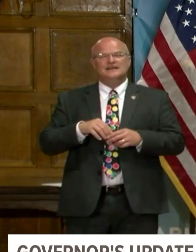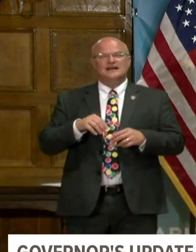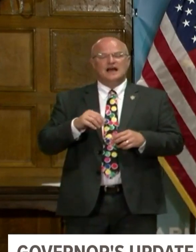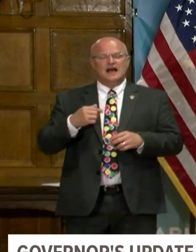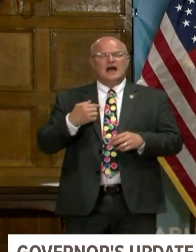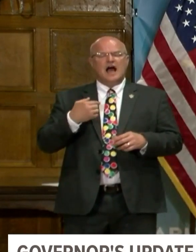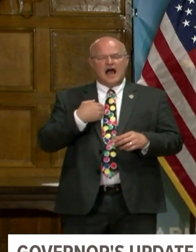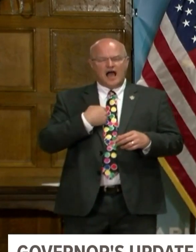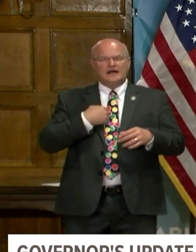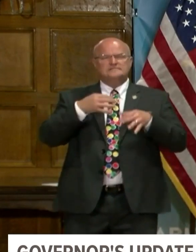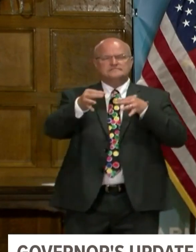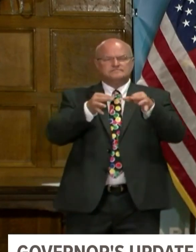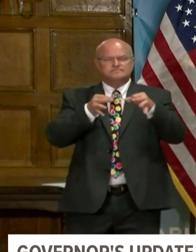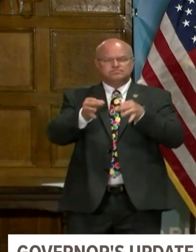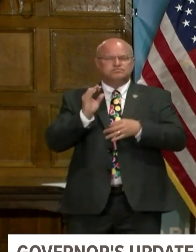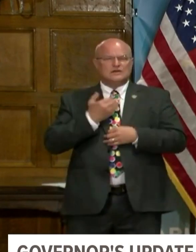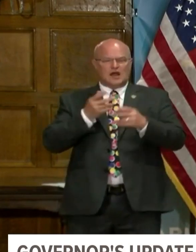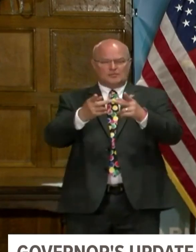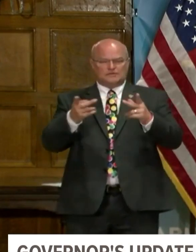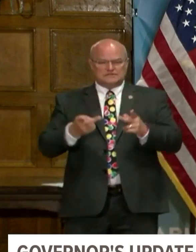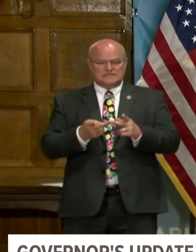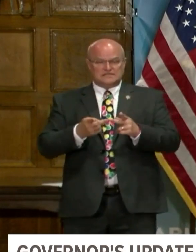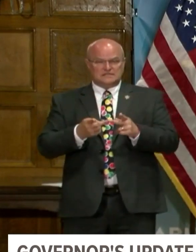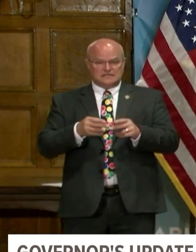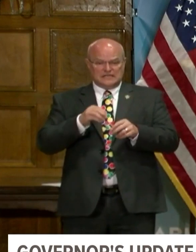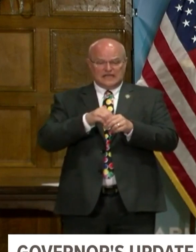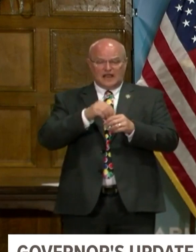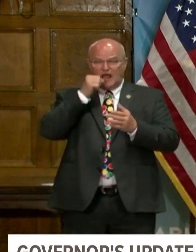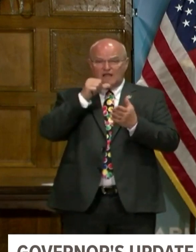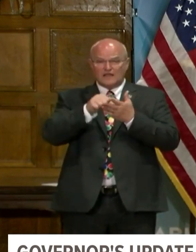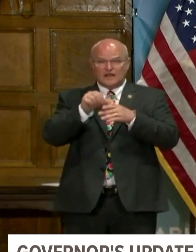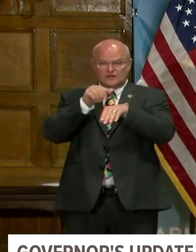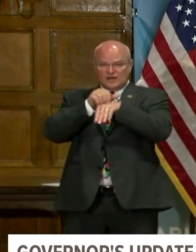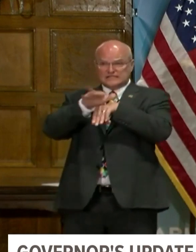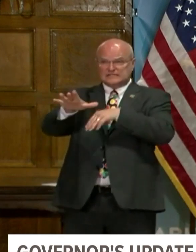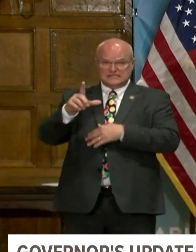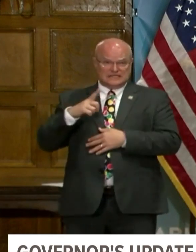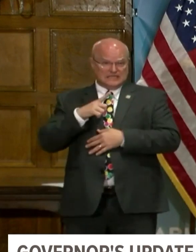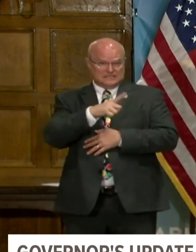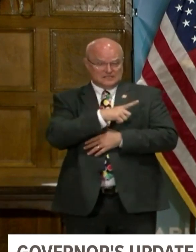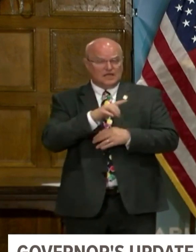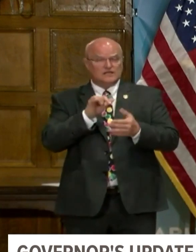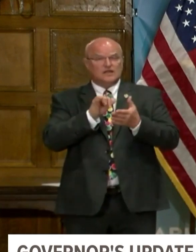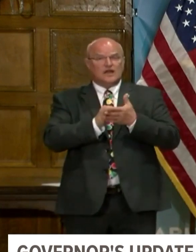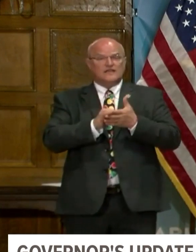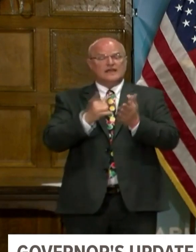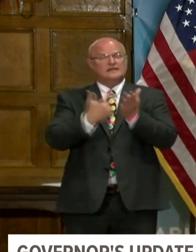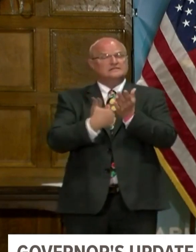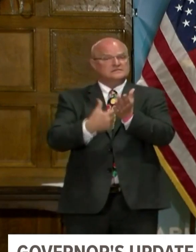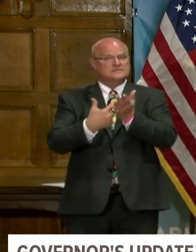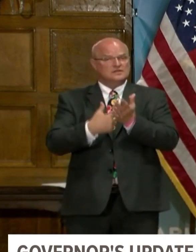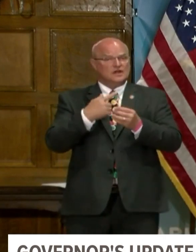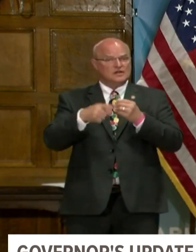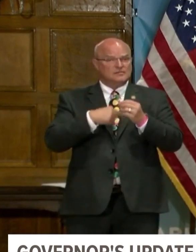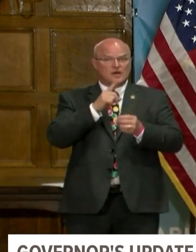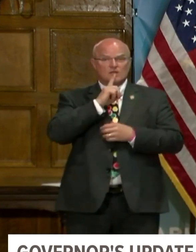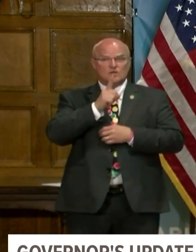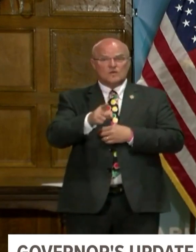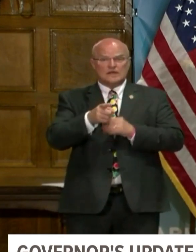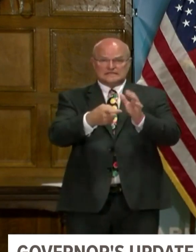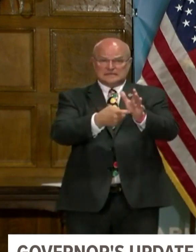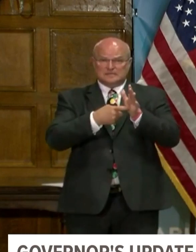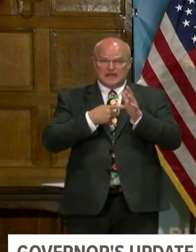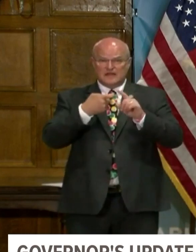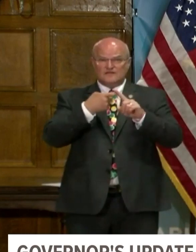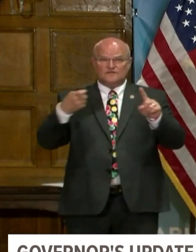and I explained our position in a letter to the legislature that talked about really the